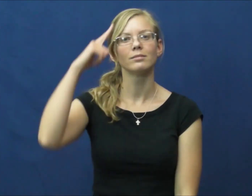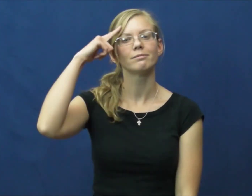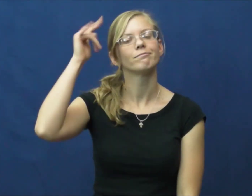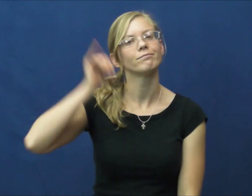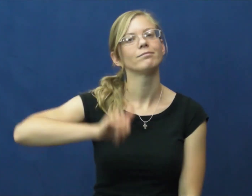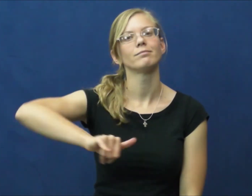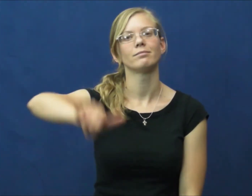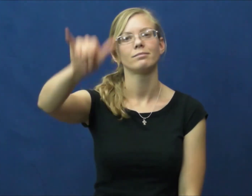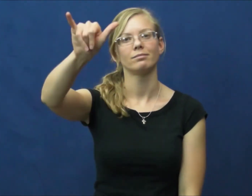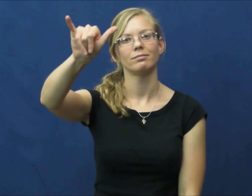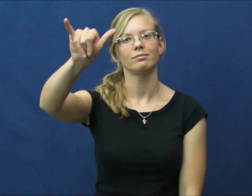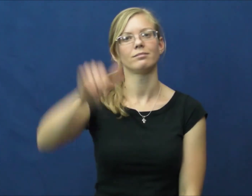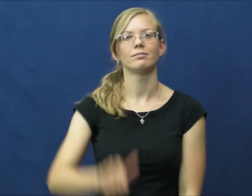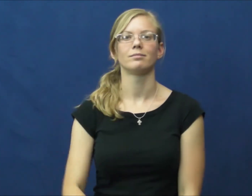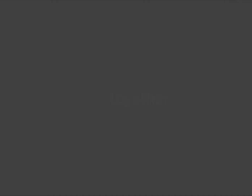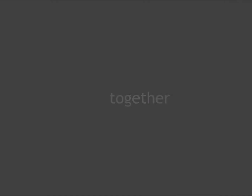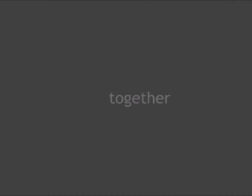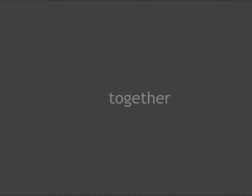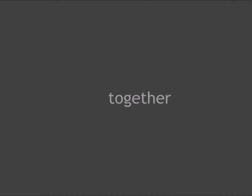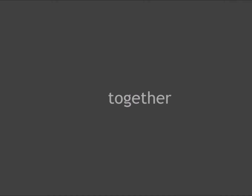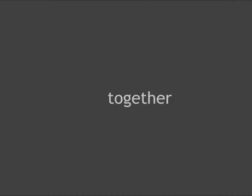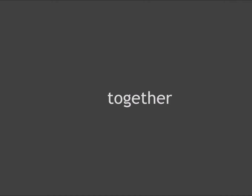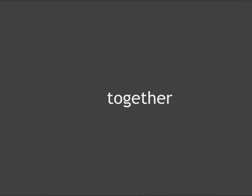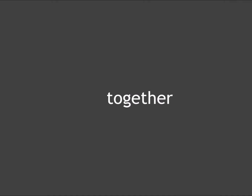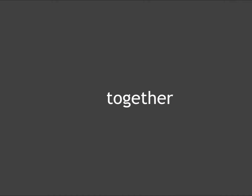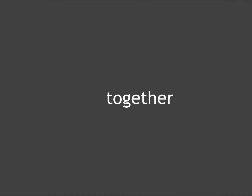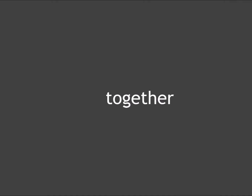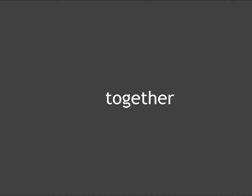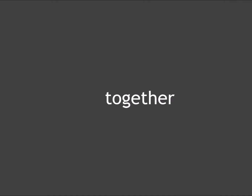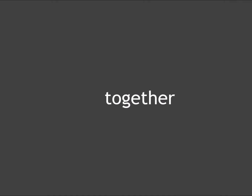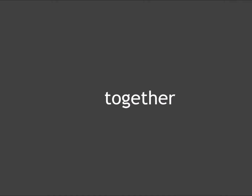That's the only thing I really know